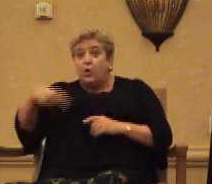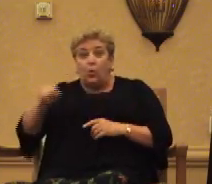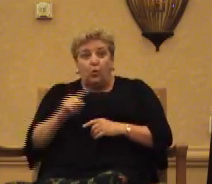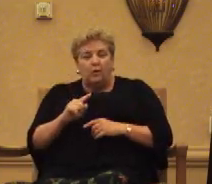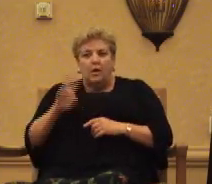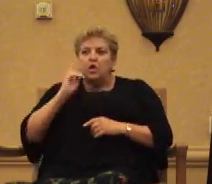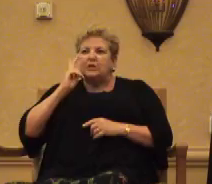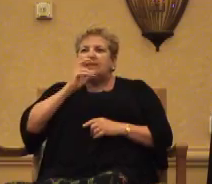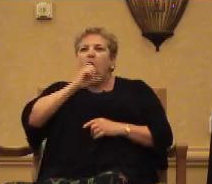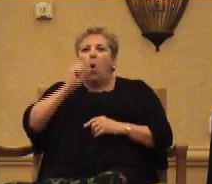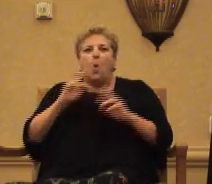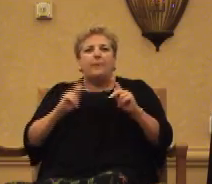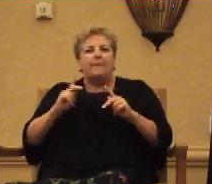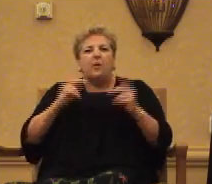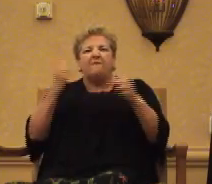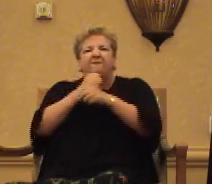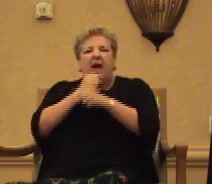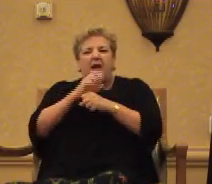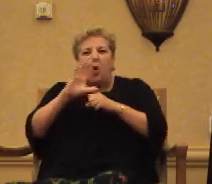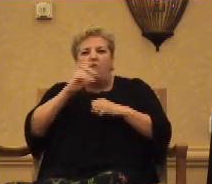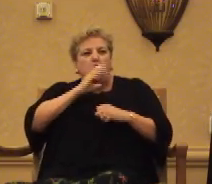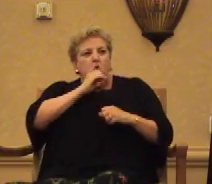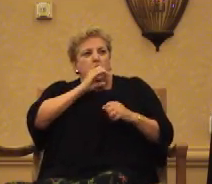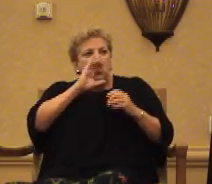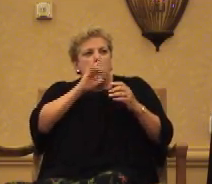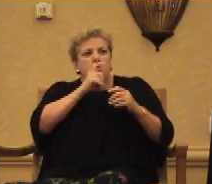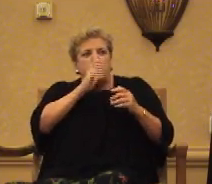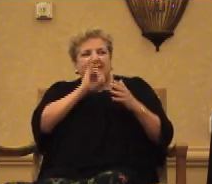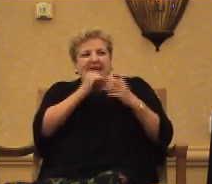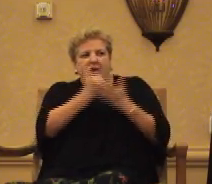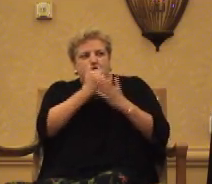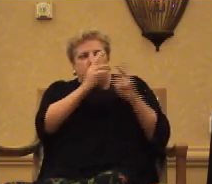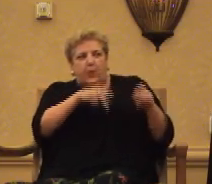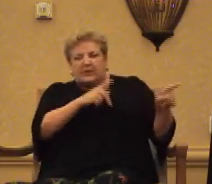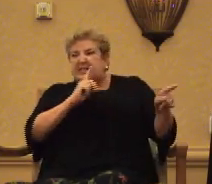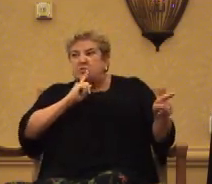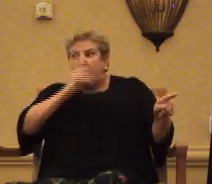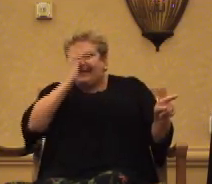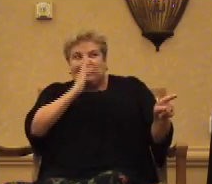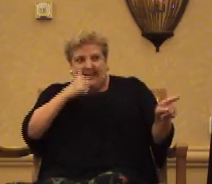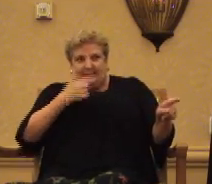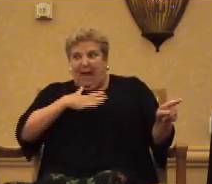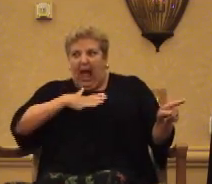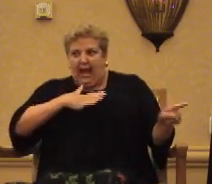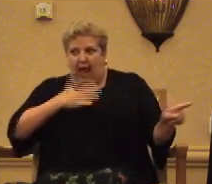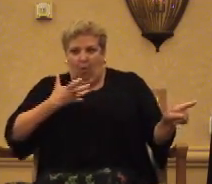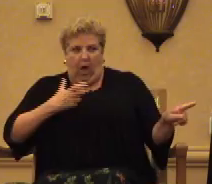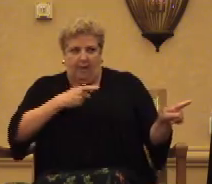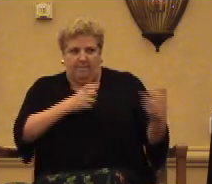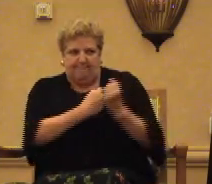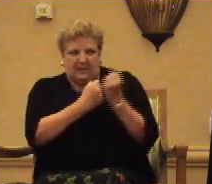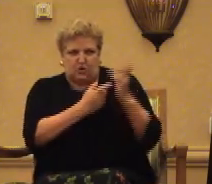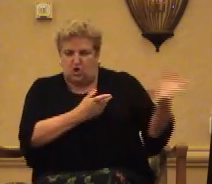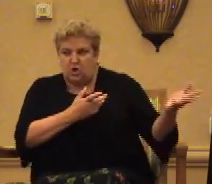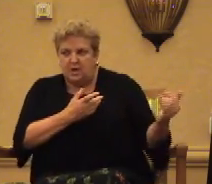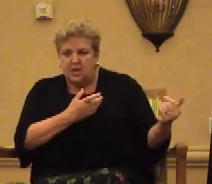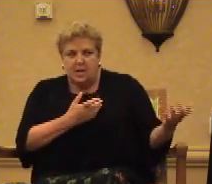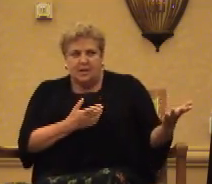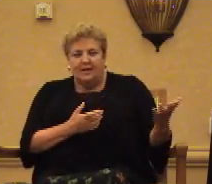timers fight over the real sick newcomers. You know, they're always, I want it, you know, it's the only, AA is so different from